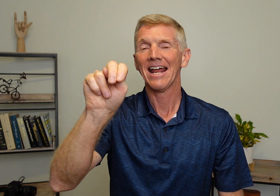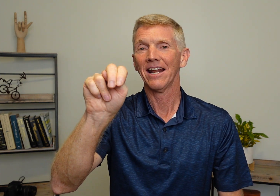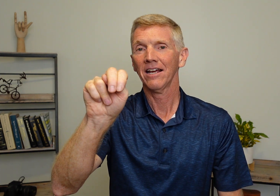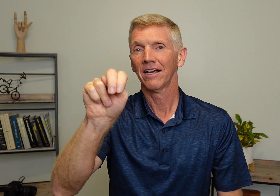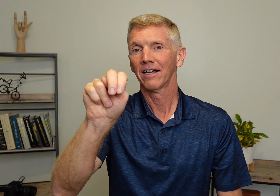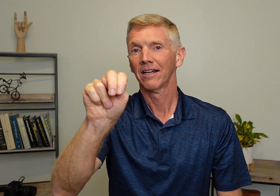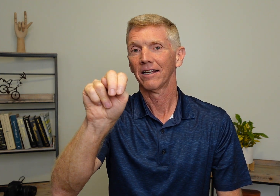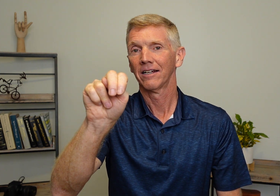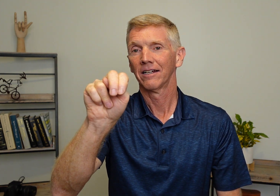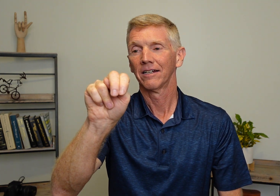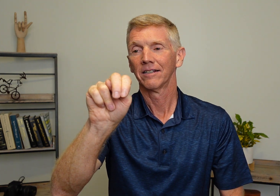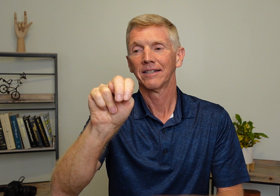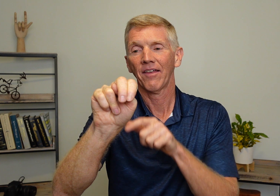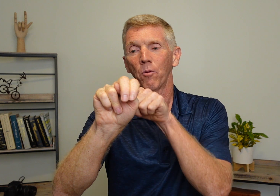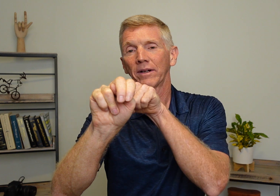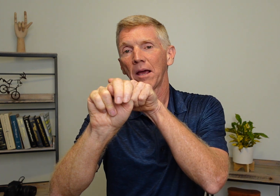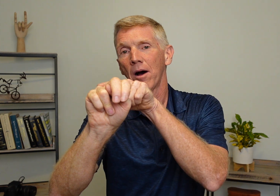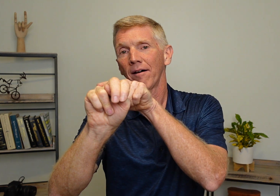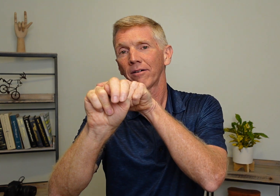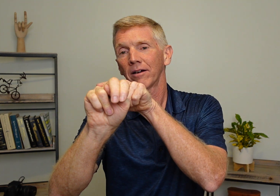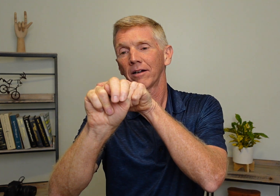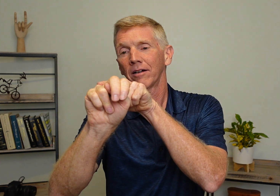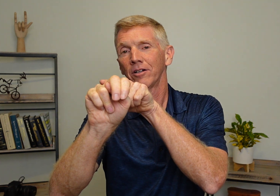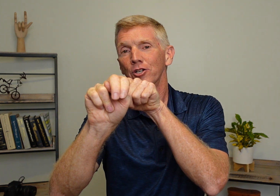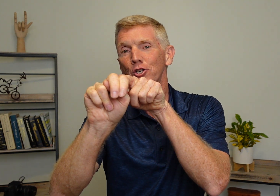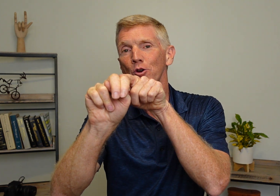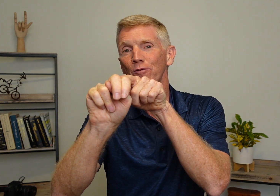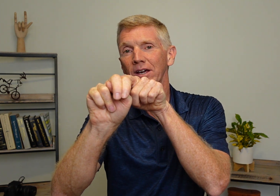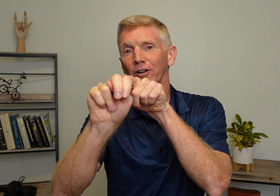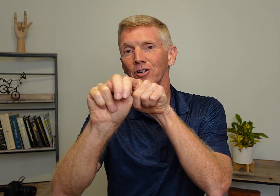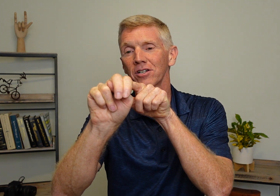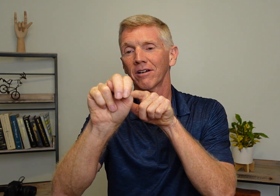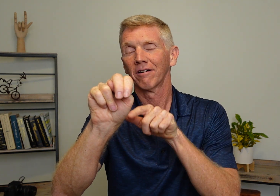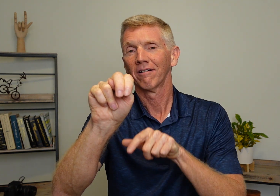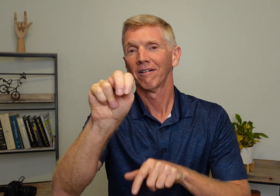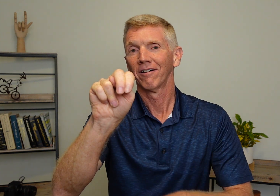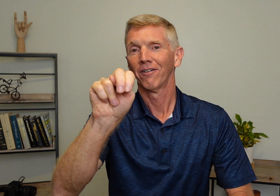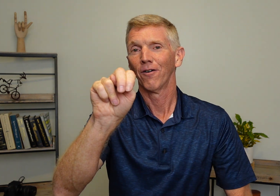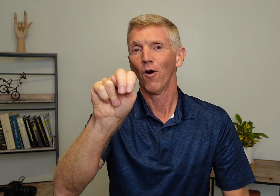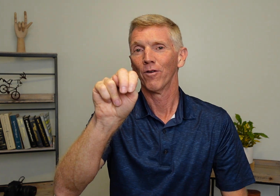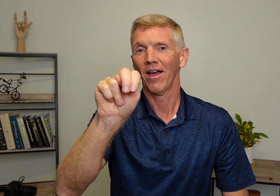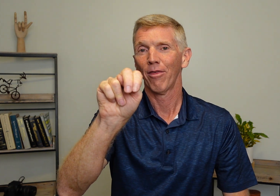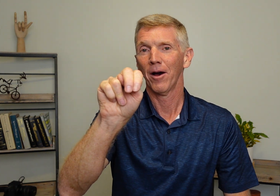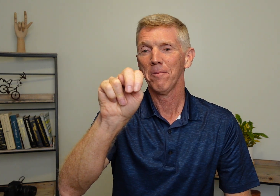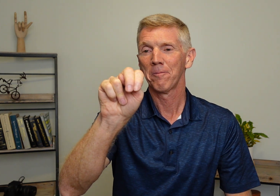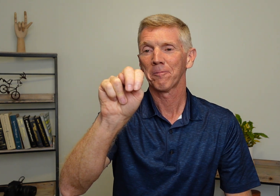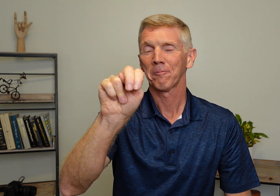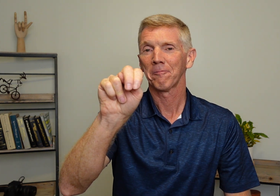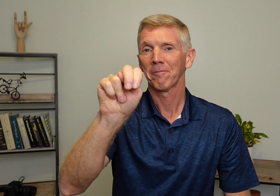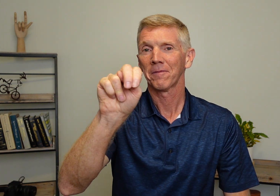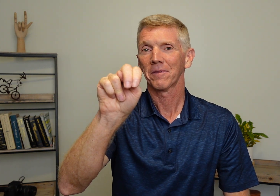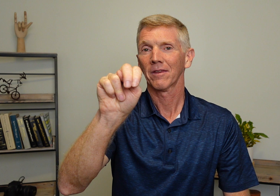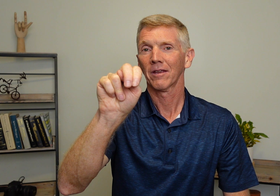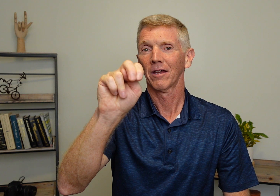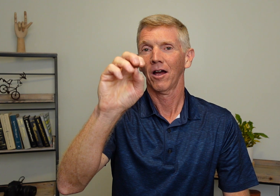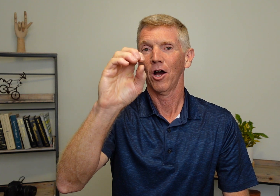N, see how that one came off? Two fingers over that thumb.